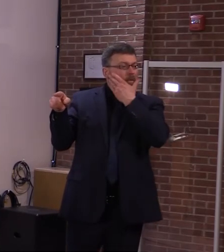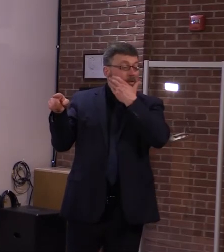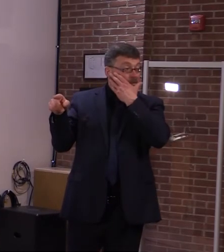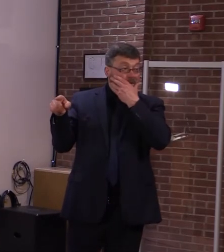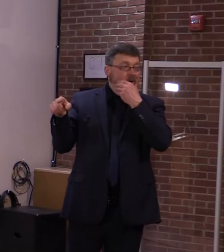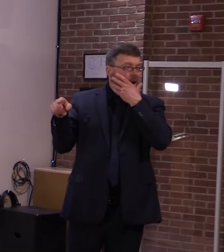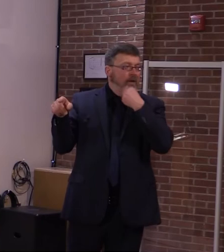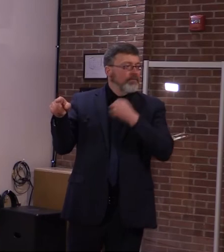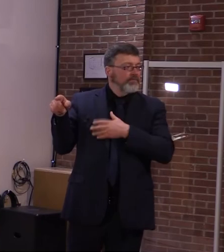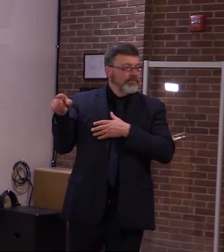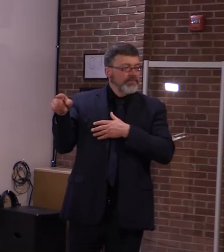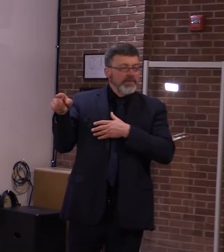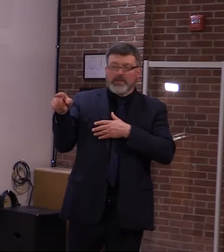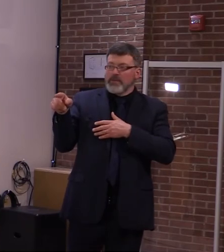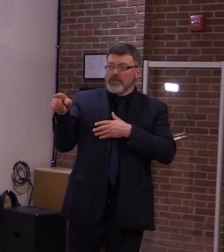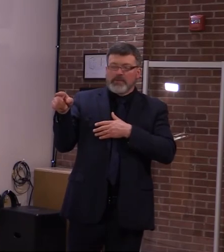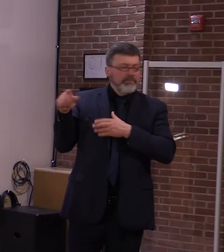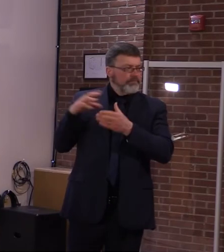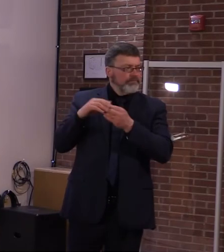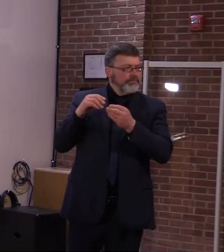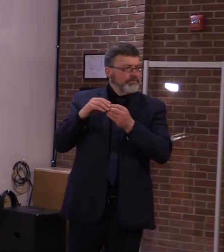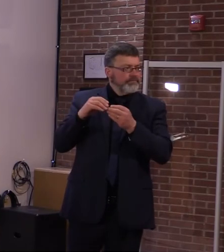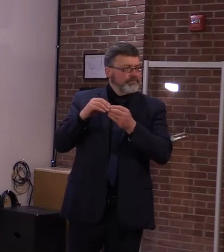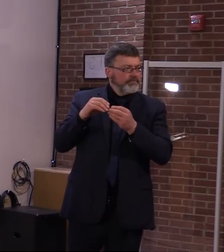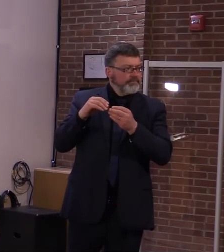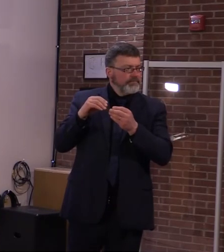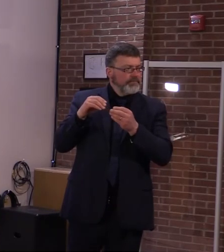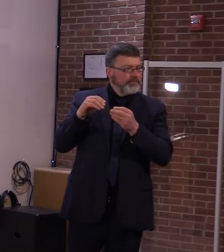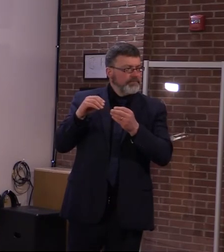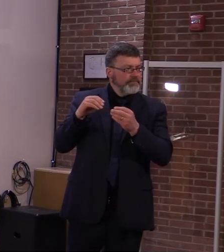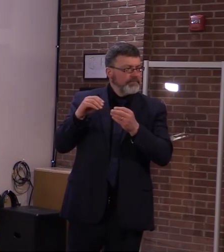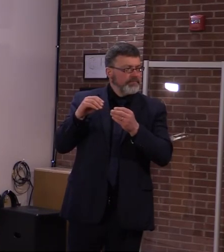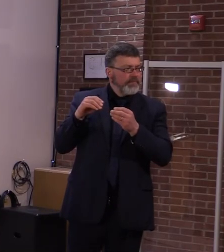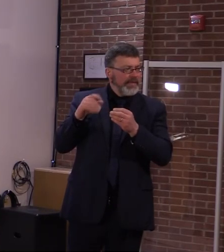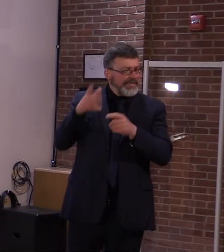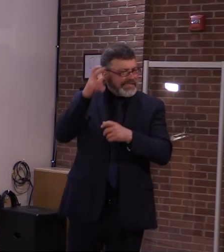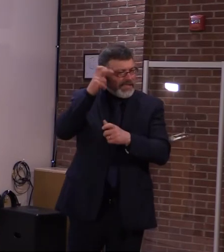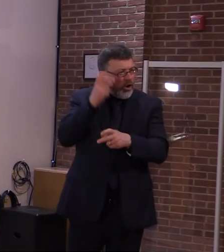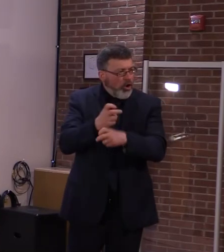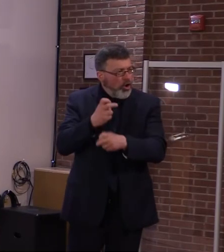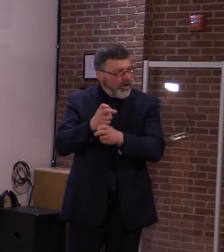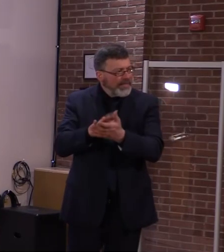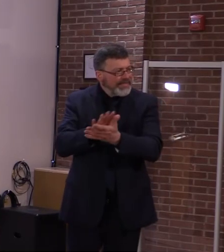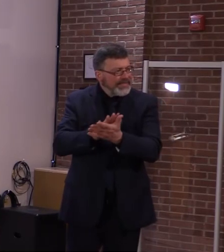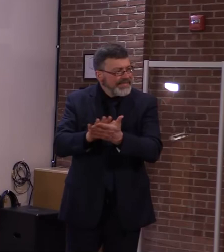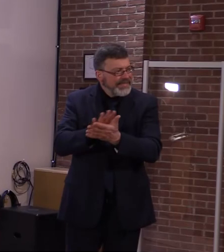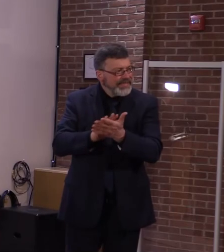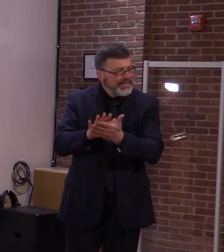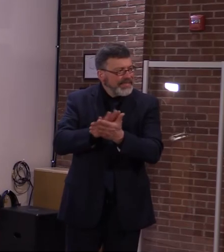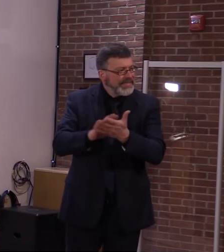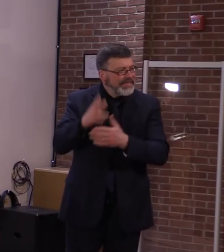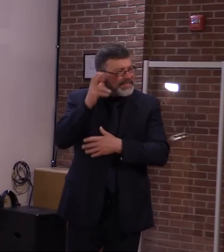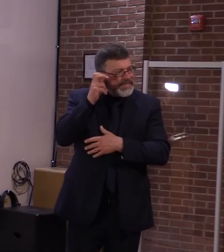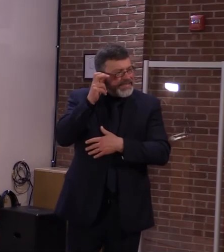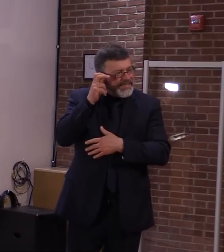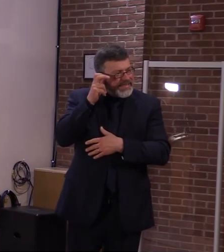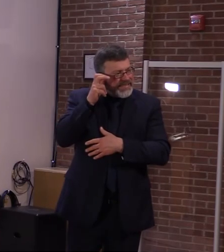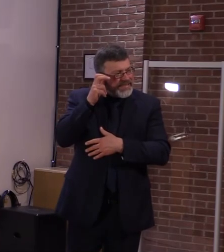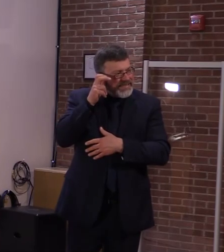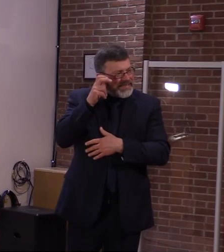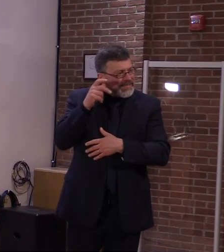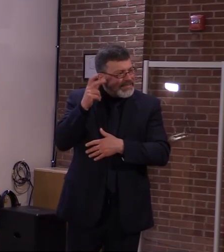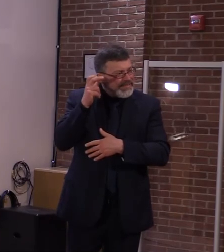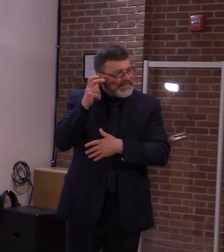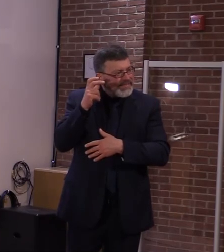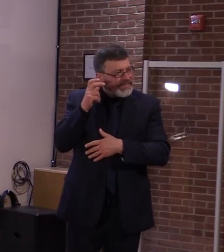Northeast Kingdom. Can you detail what you're seeing here in comparison to other parts of the state? Well, it's not just there in the Northeast